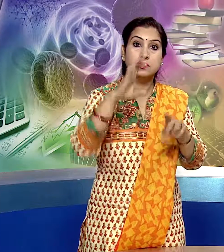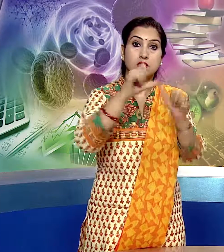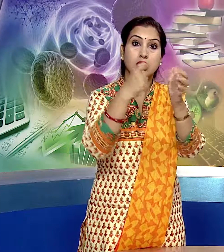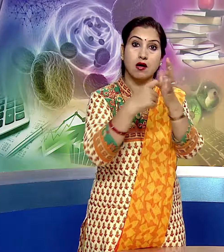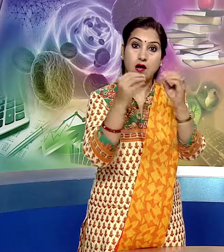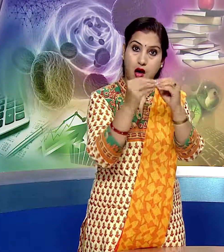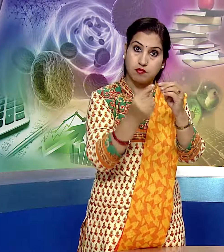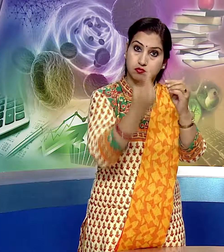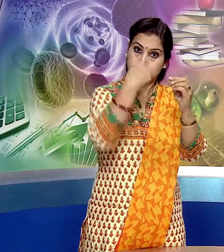carbohydrate,